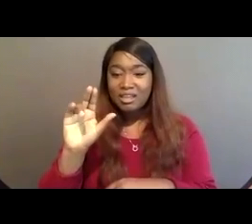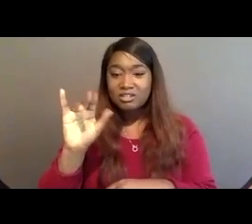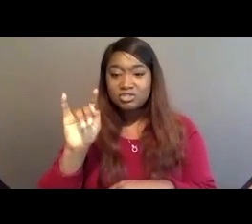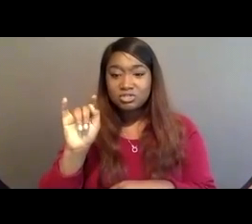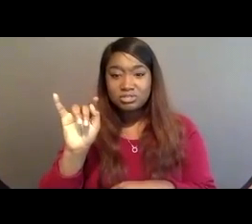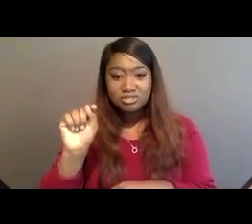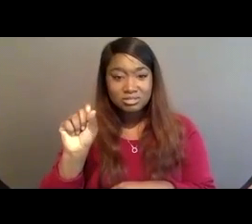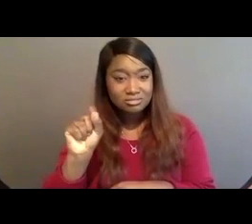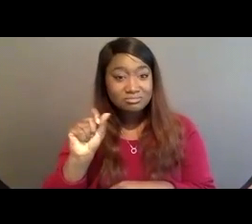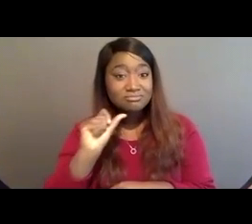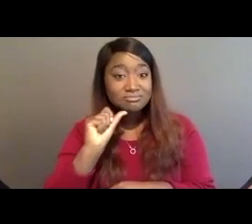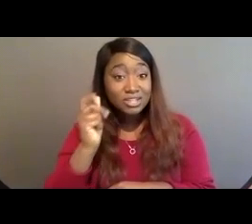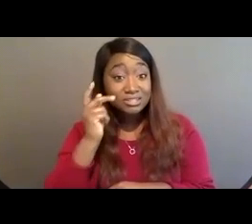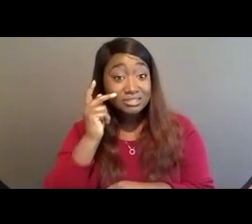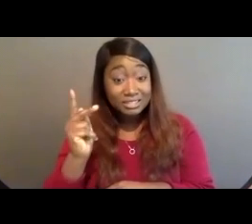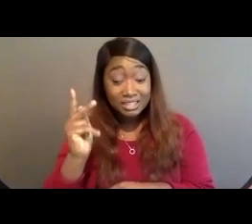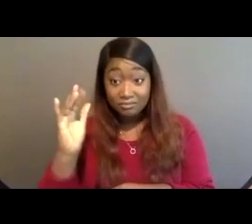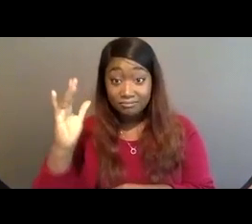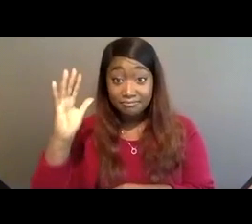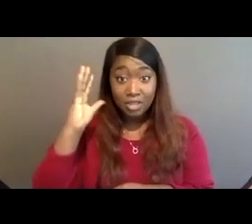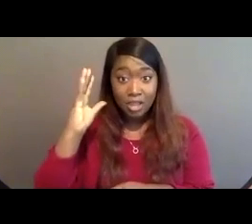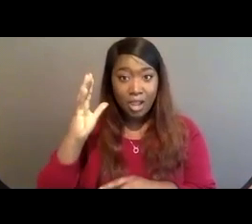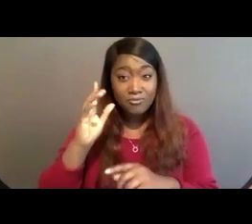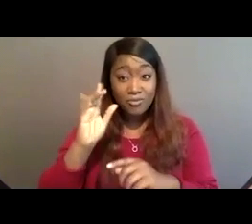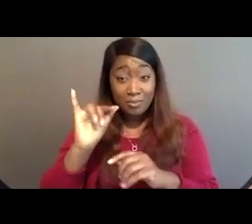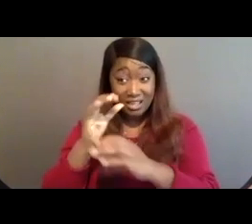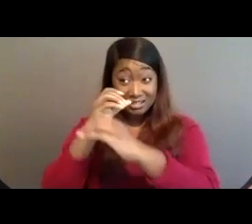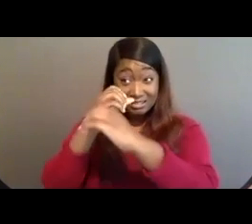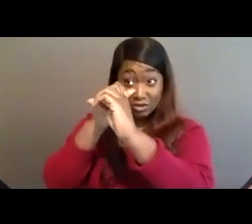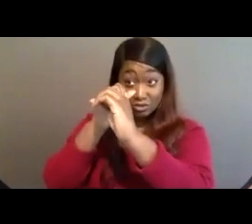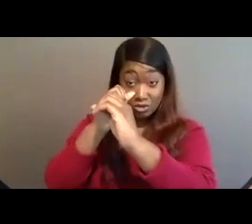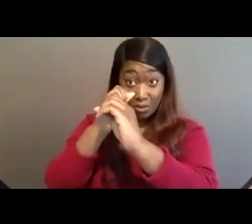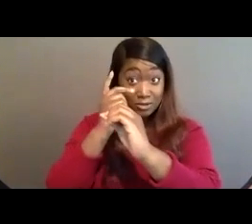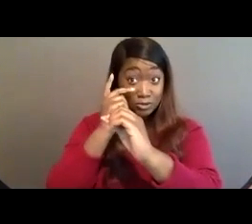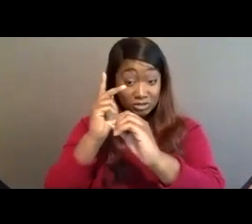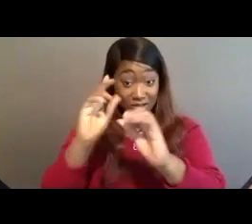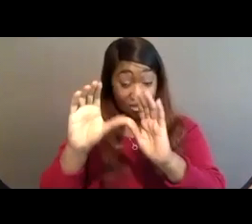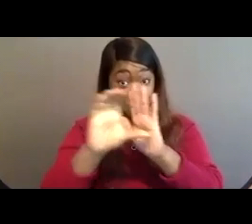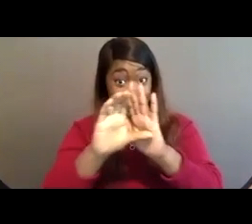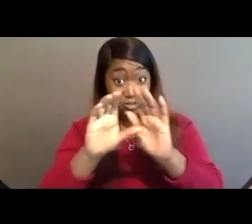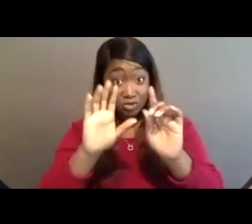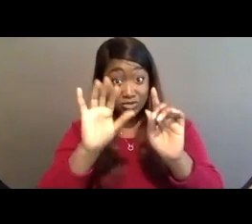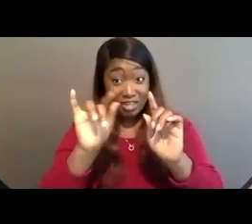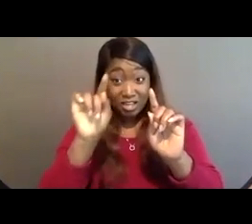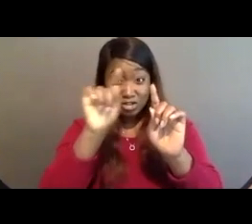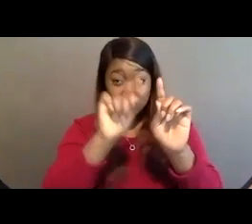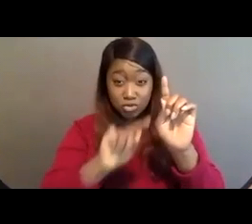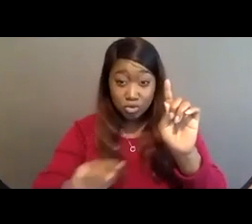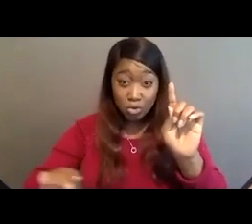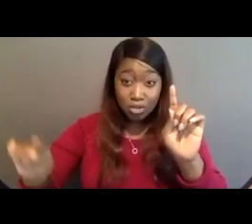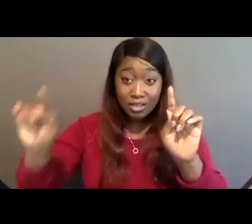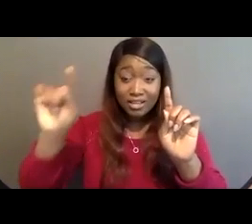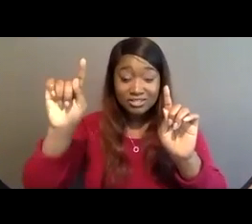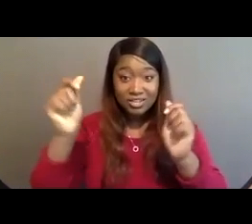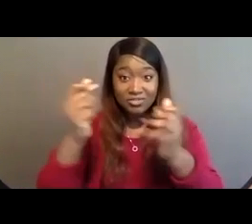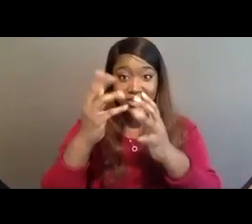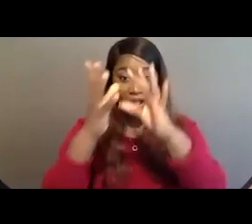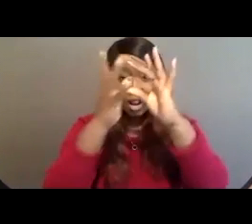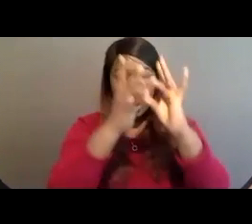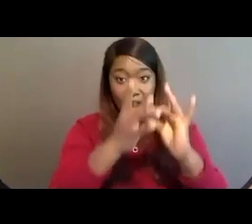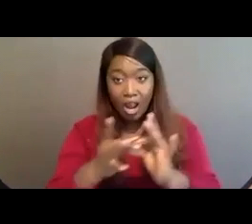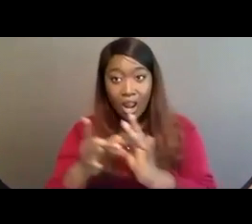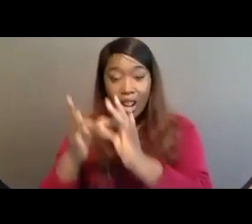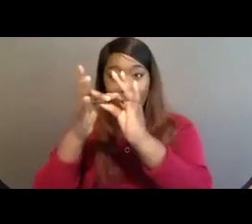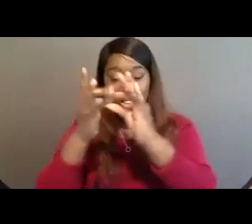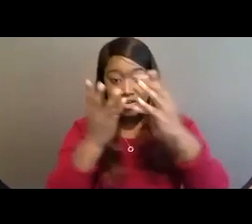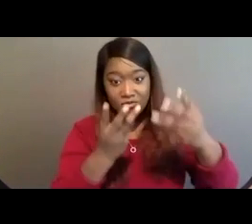but you can see the beginning formations of this sort of, this kind of interconnectedness, this kind of flow